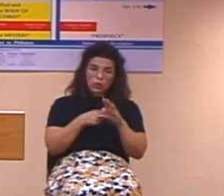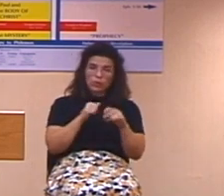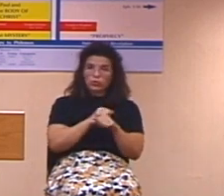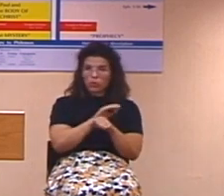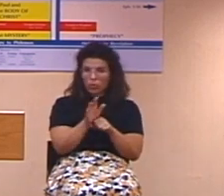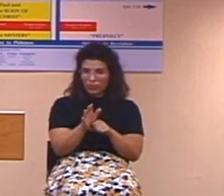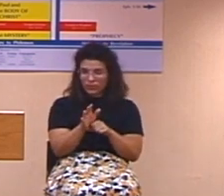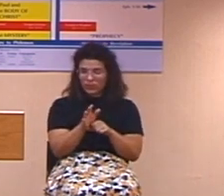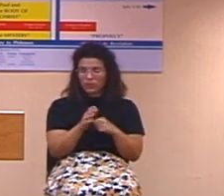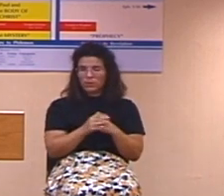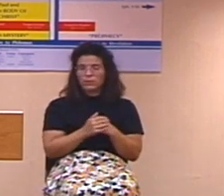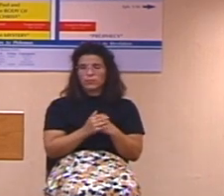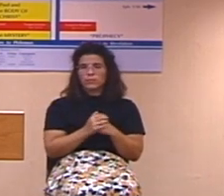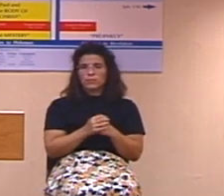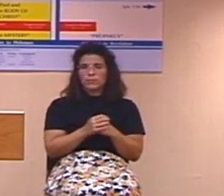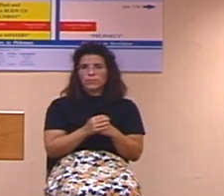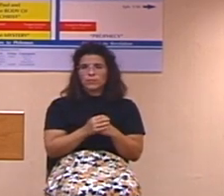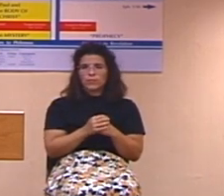COVID.